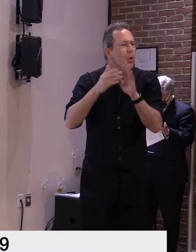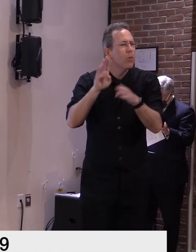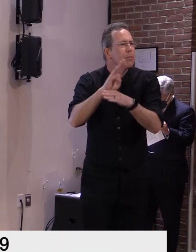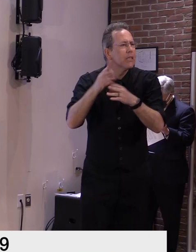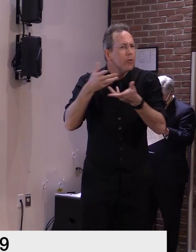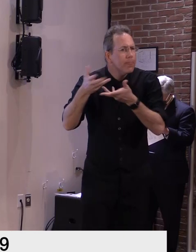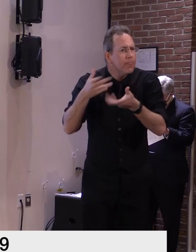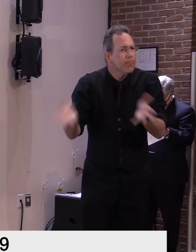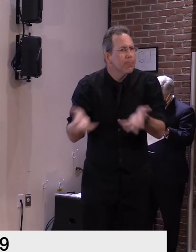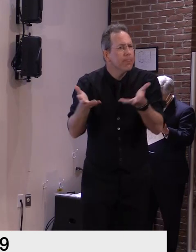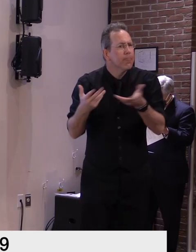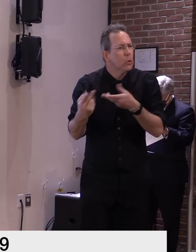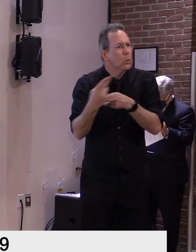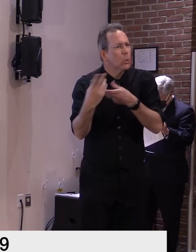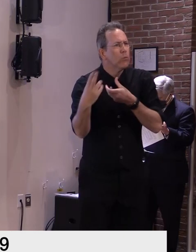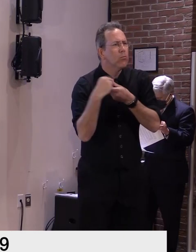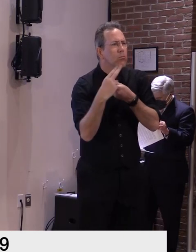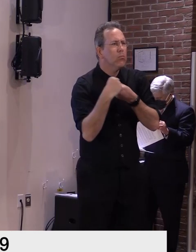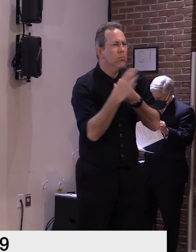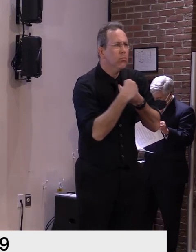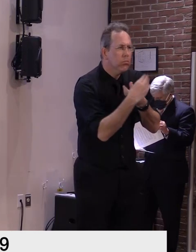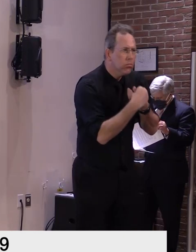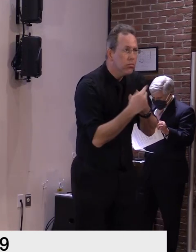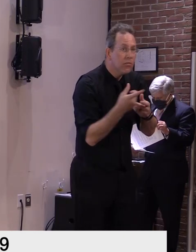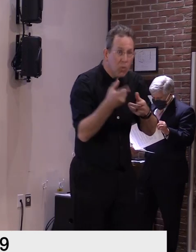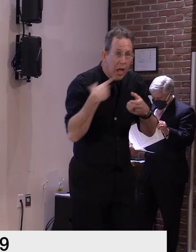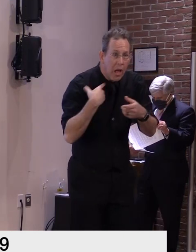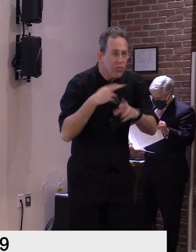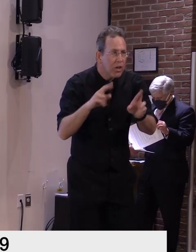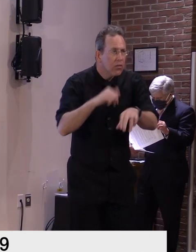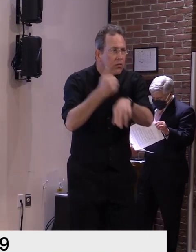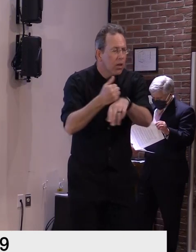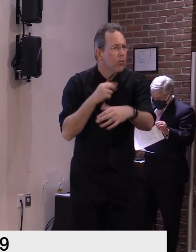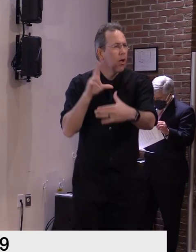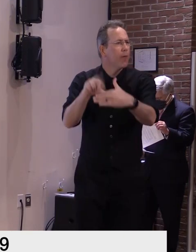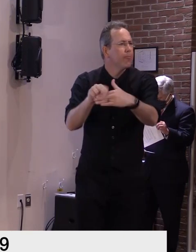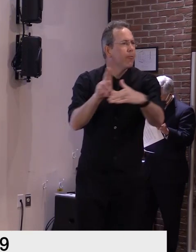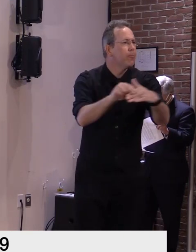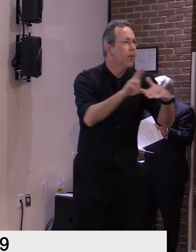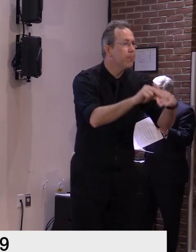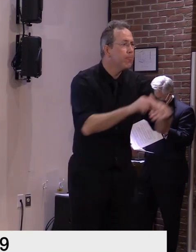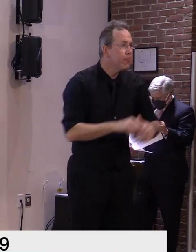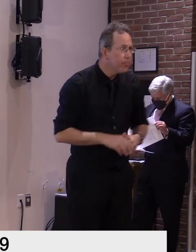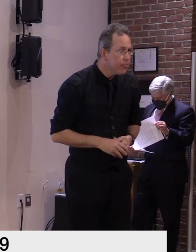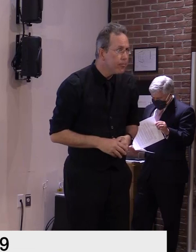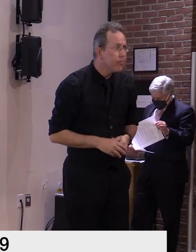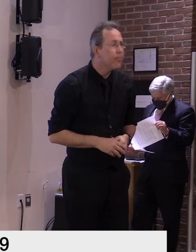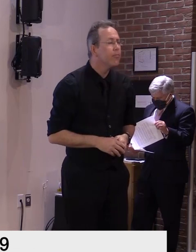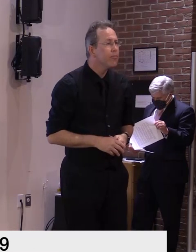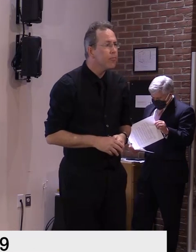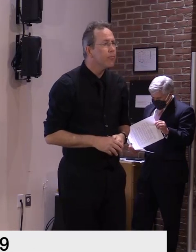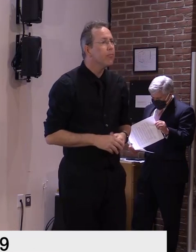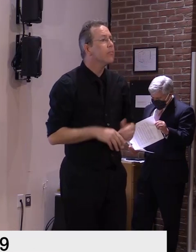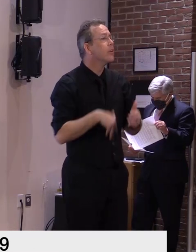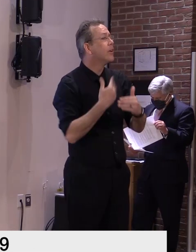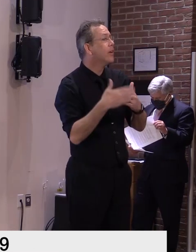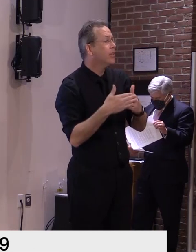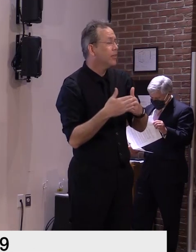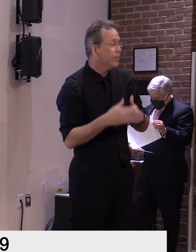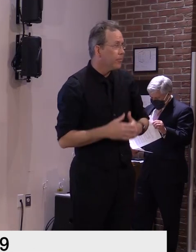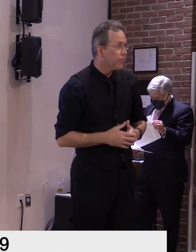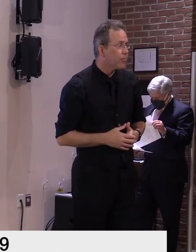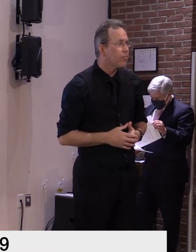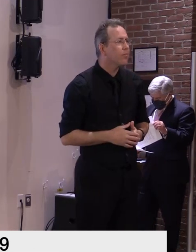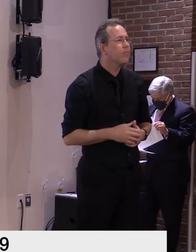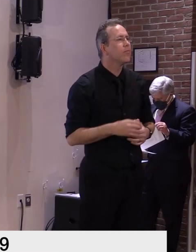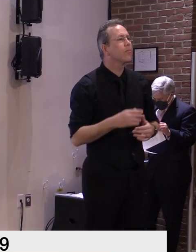provide assistance for standing up summer programming. Third, we're also offering a variety of professional learning